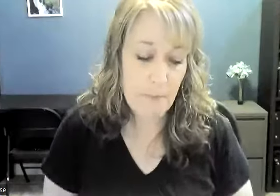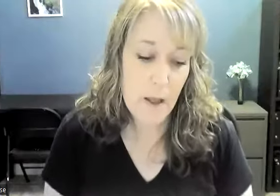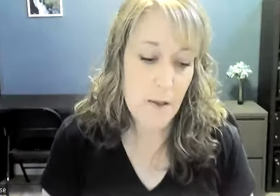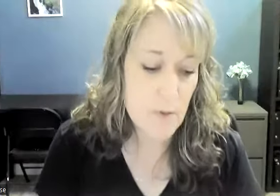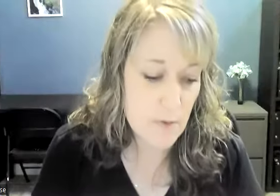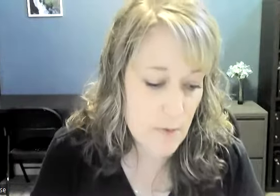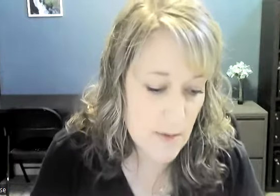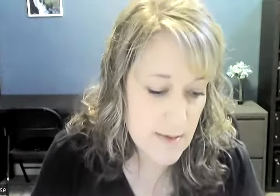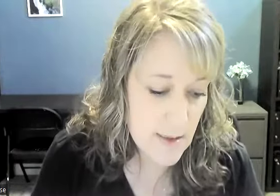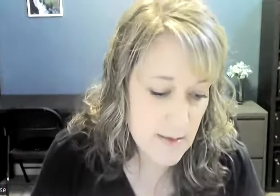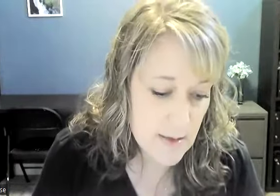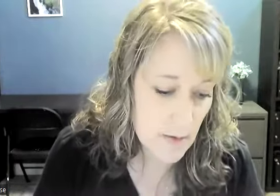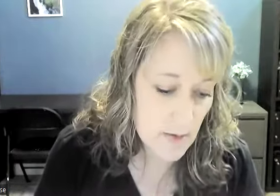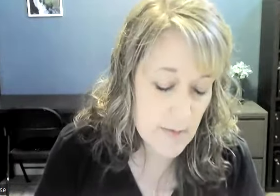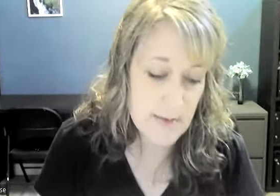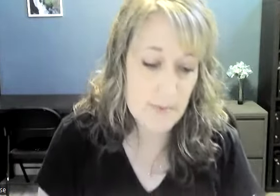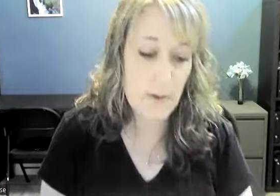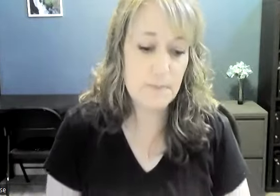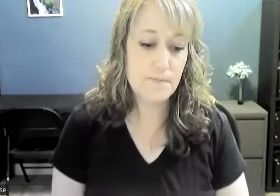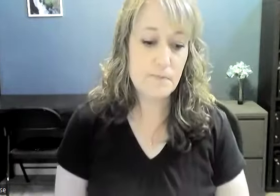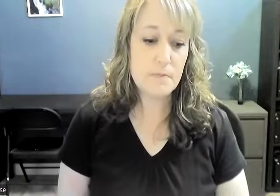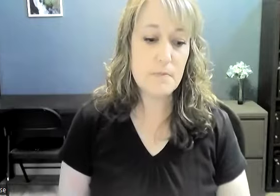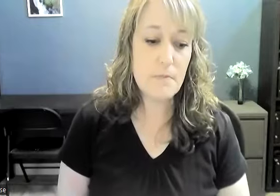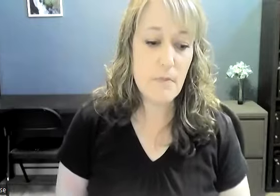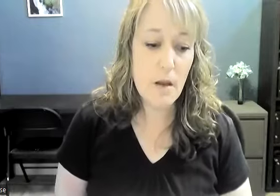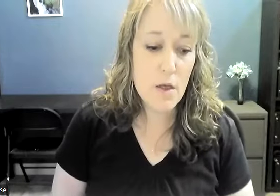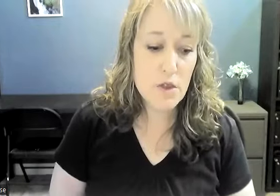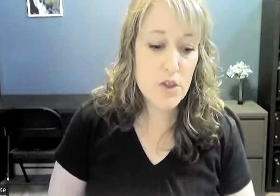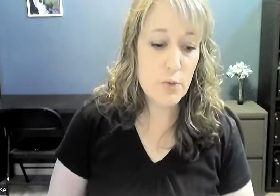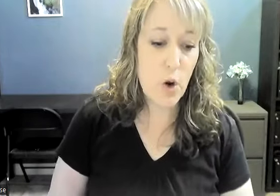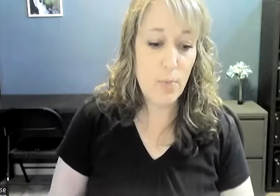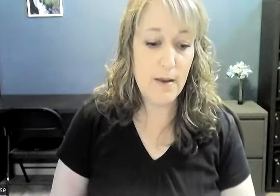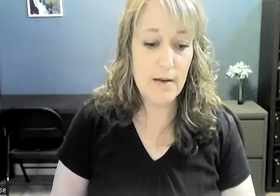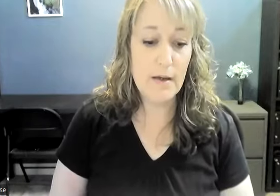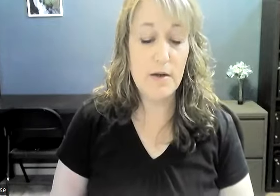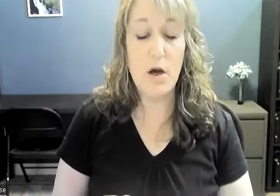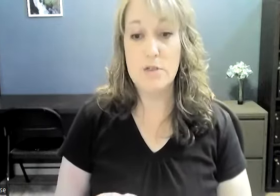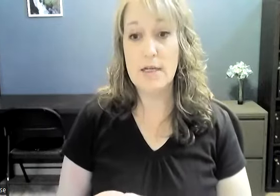And that's the next sign on our list as well. To open an object,